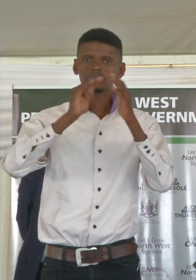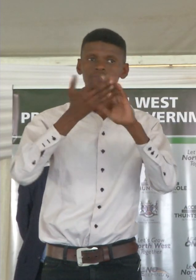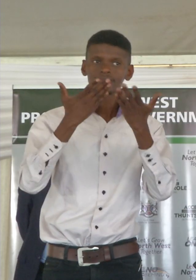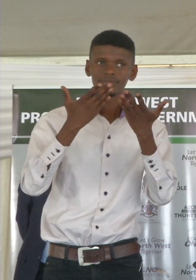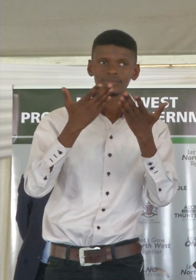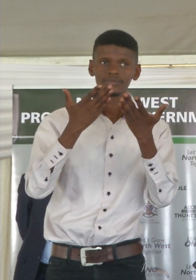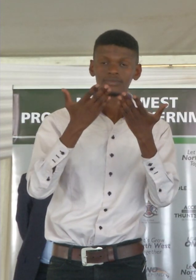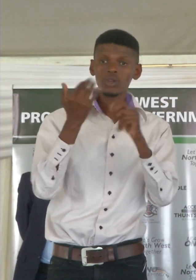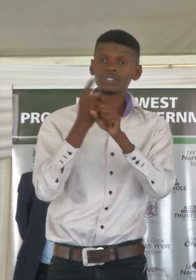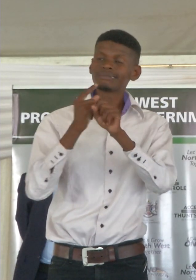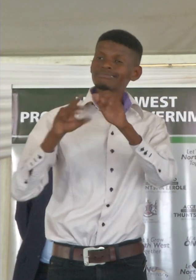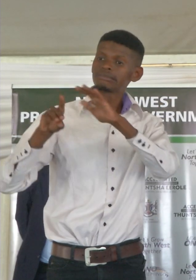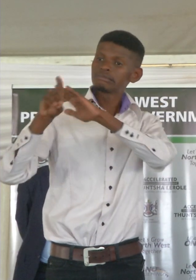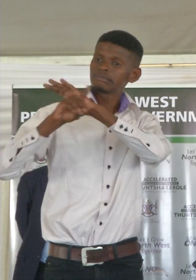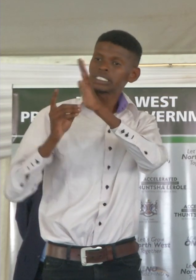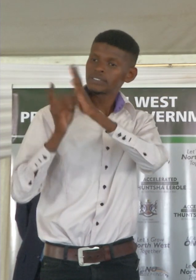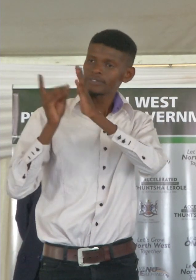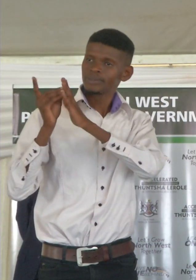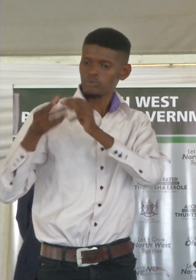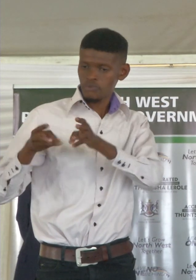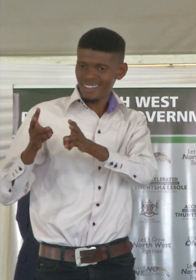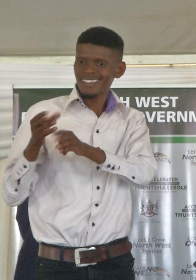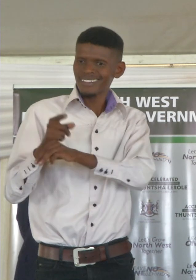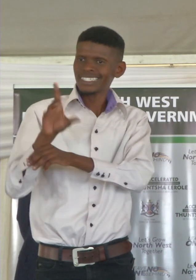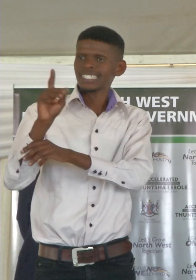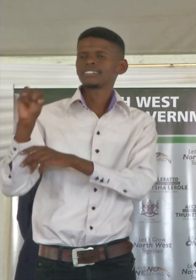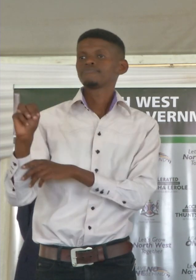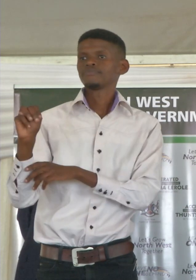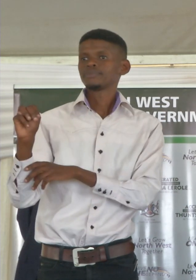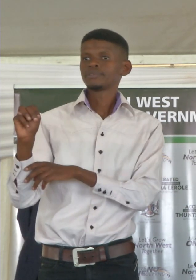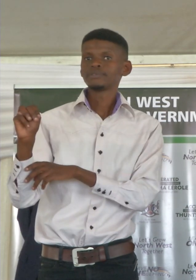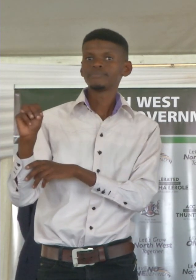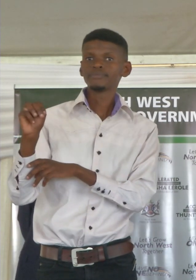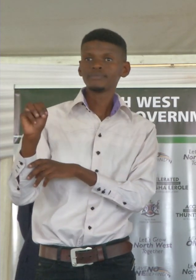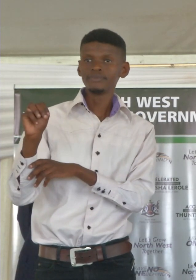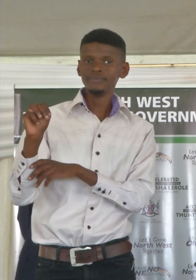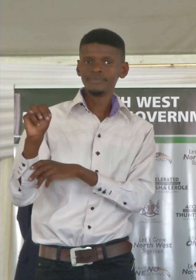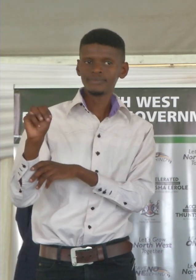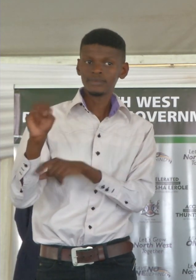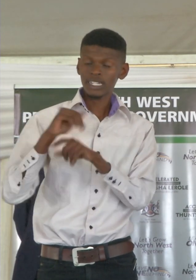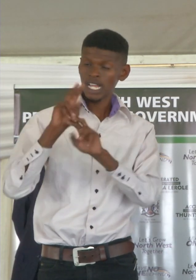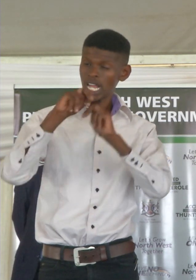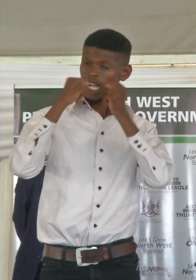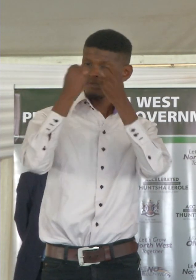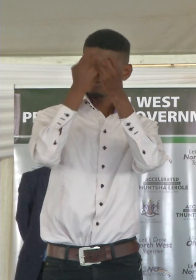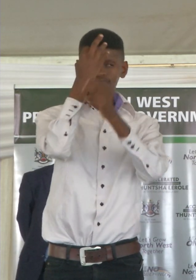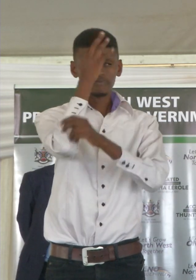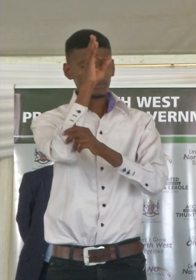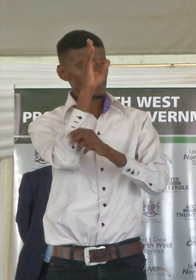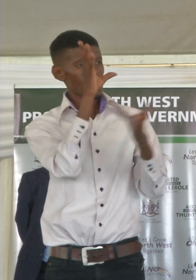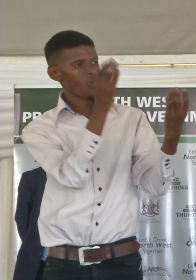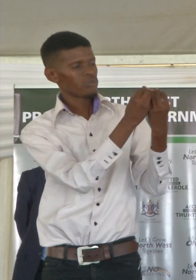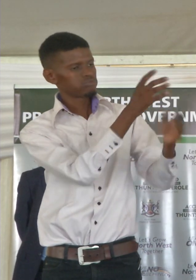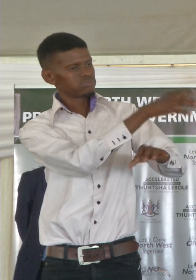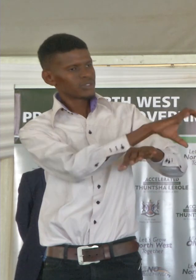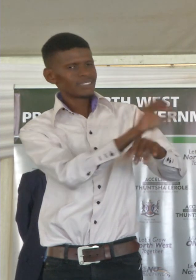development model, DDM, more national government together with